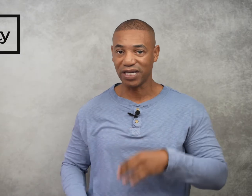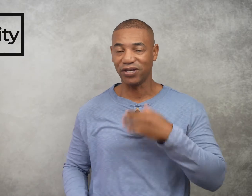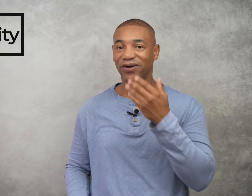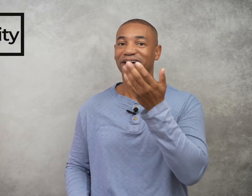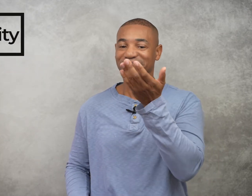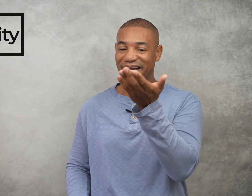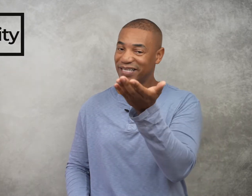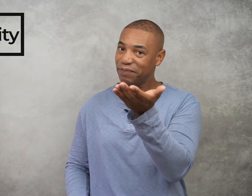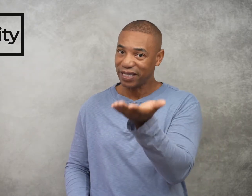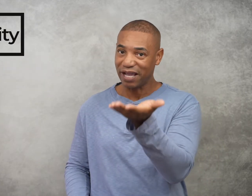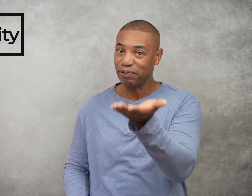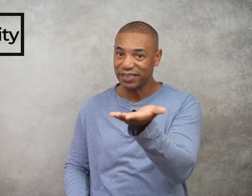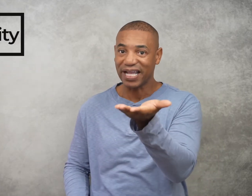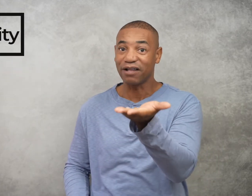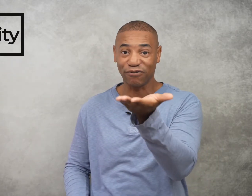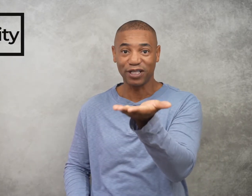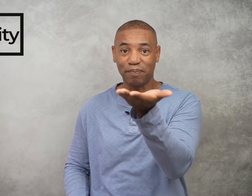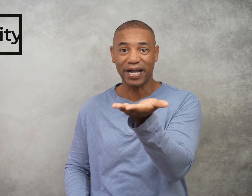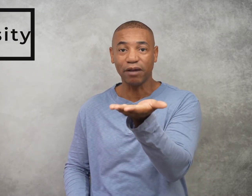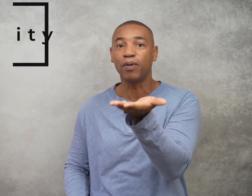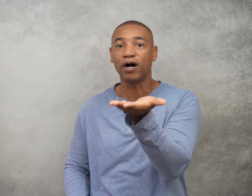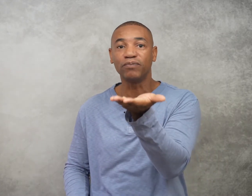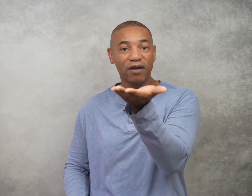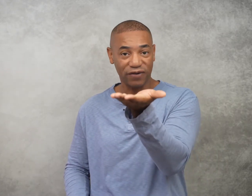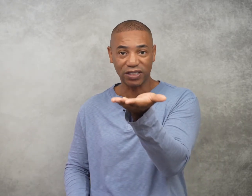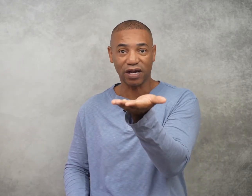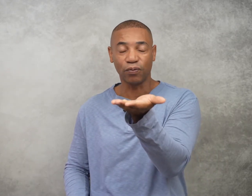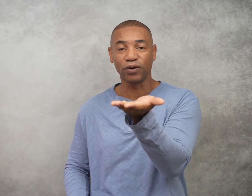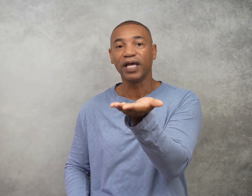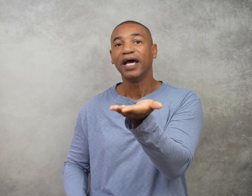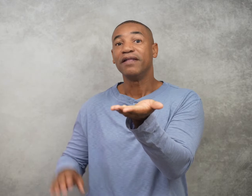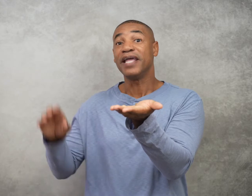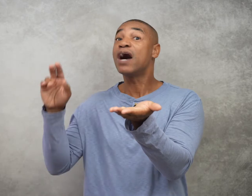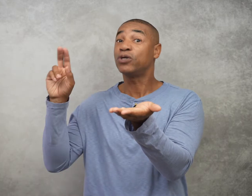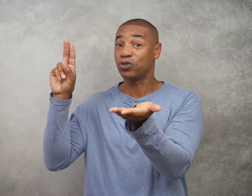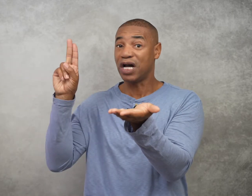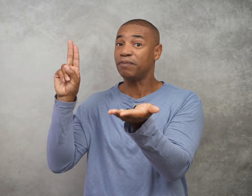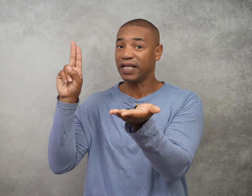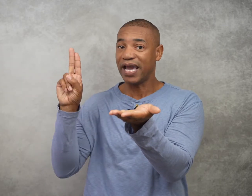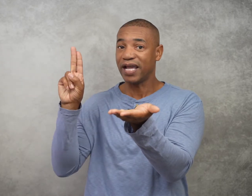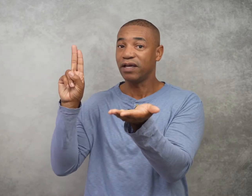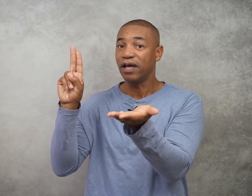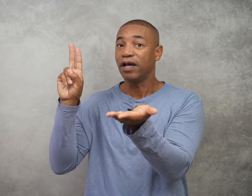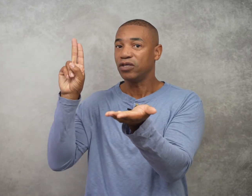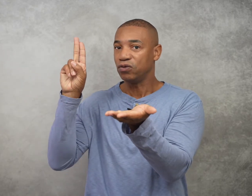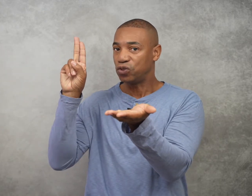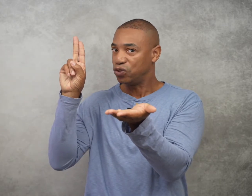your non-dominant hand, place that out in front of the body, palm facing upward. Now with your dominant hand, you do